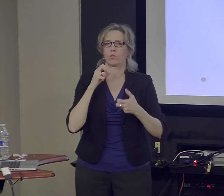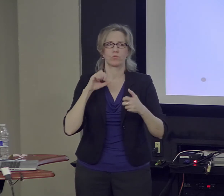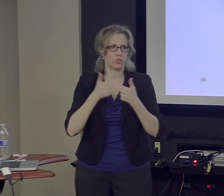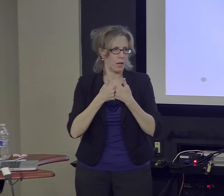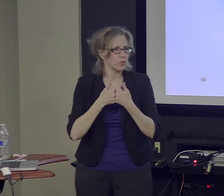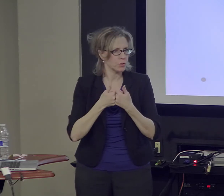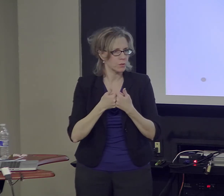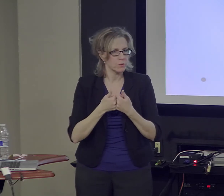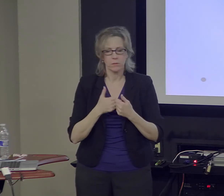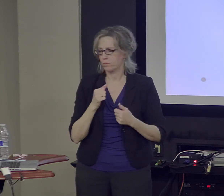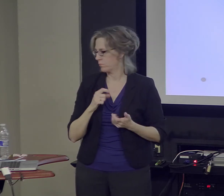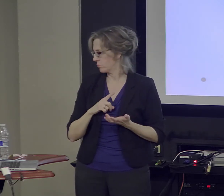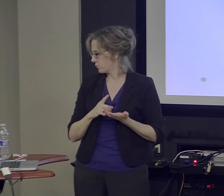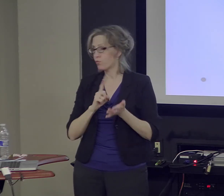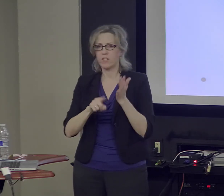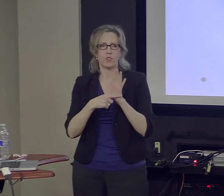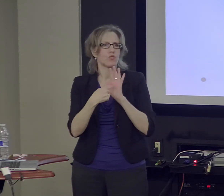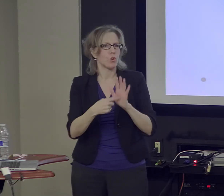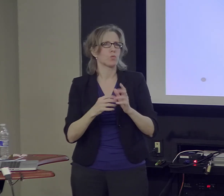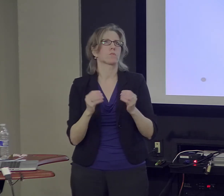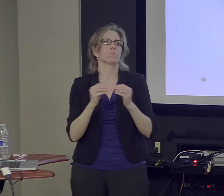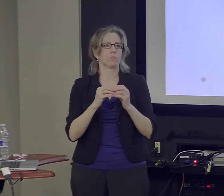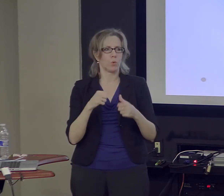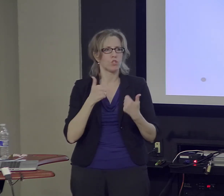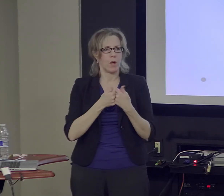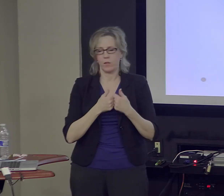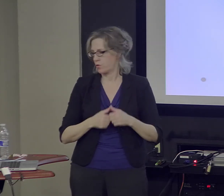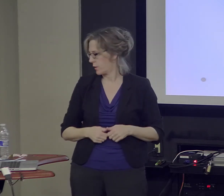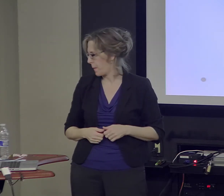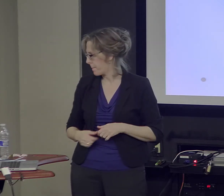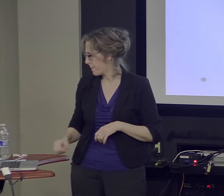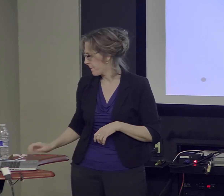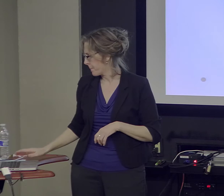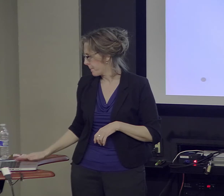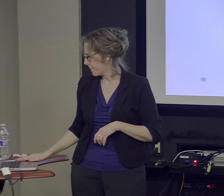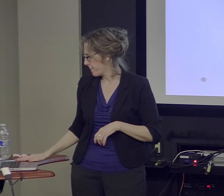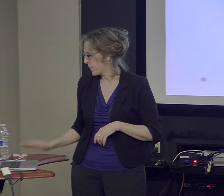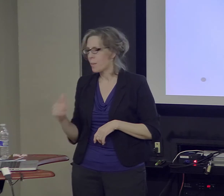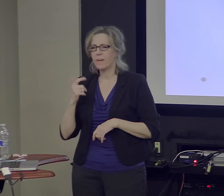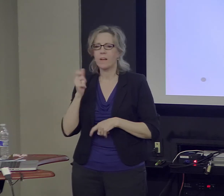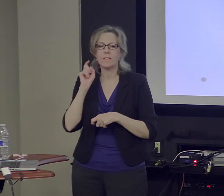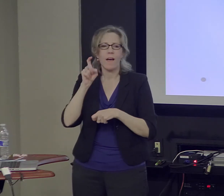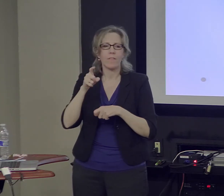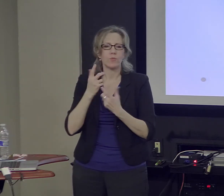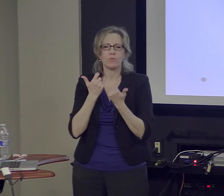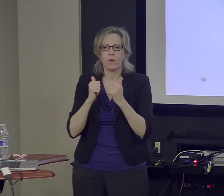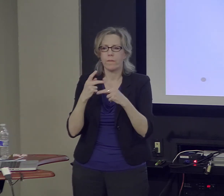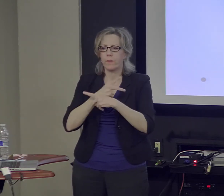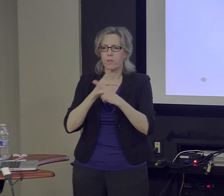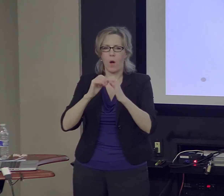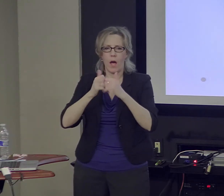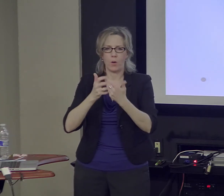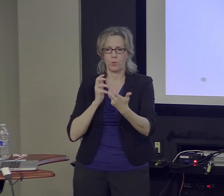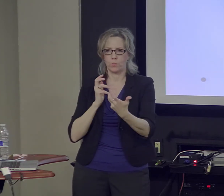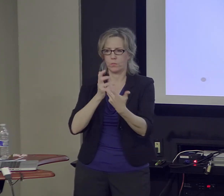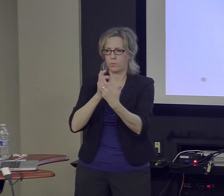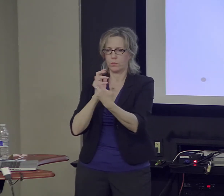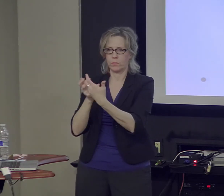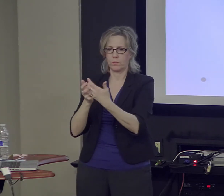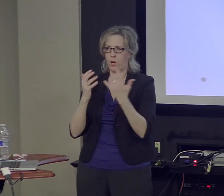can be applied to interpreting into international sign, but there are challenges that arise when doing that, when trying